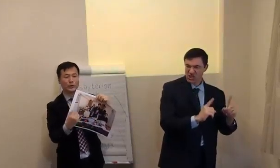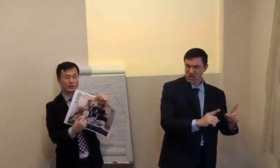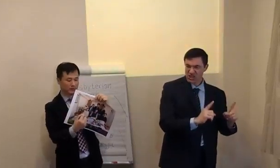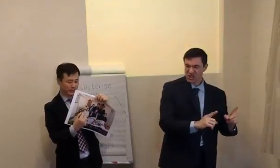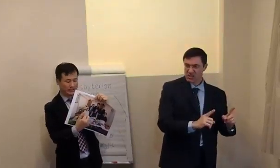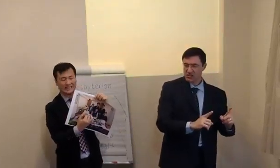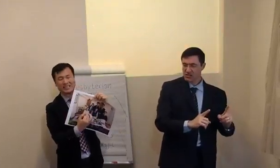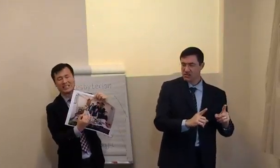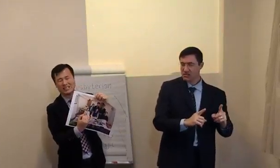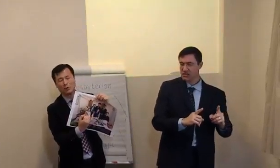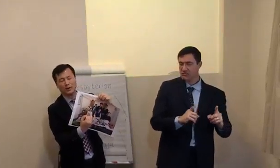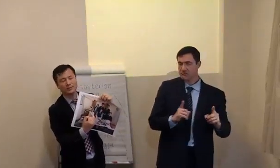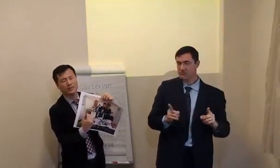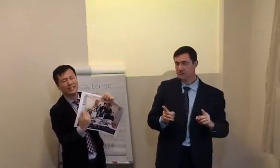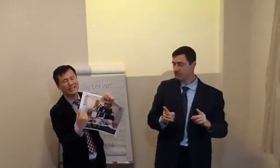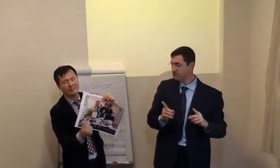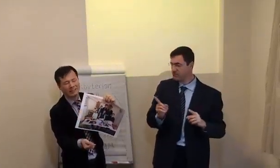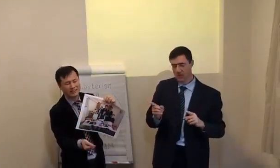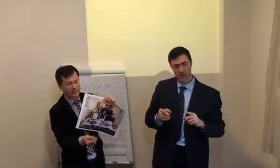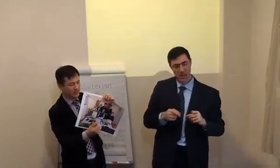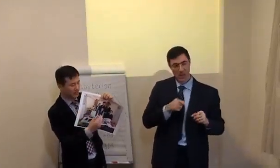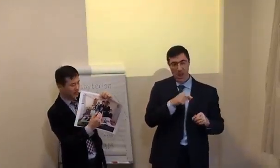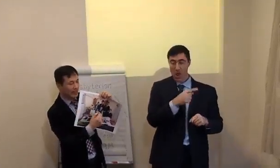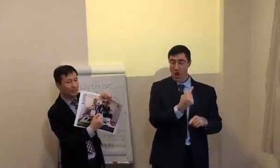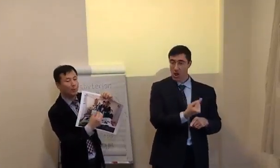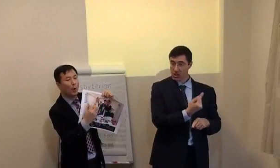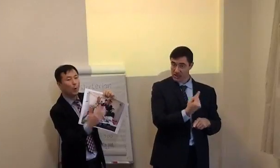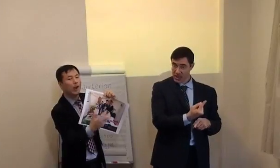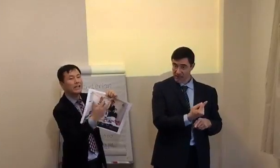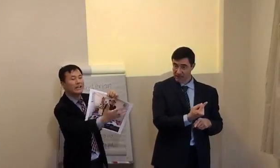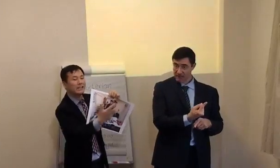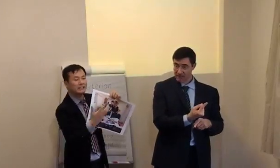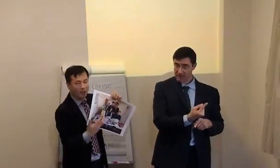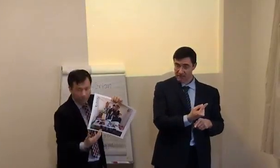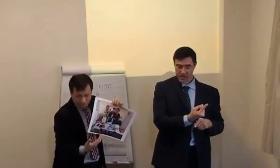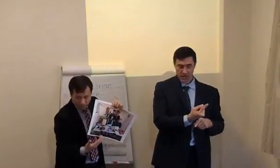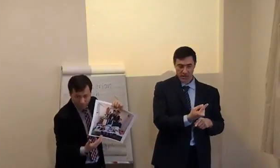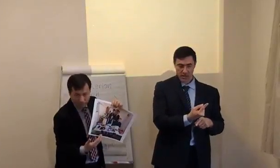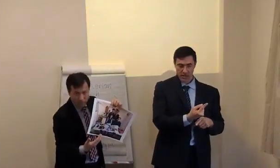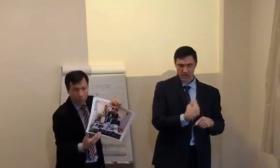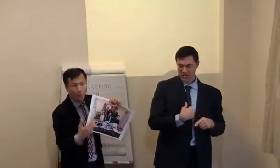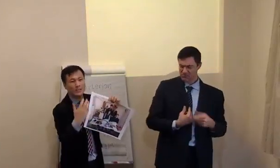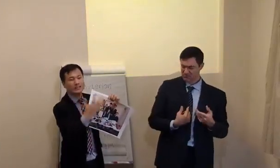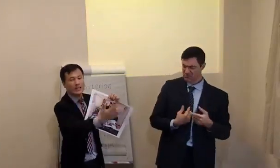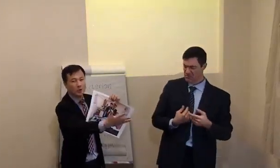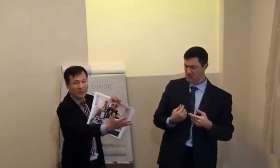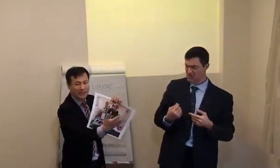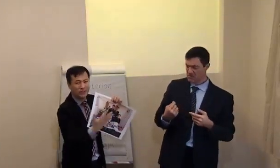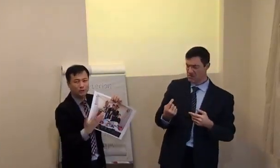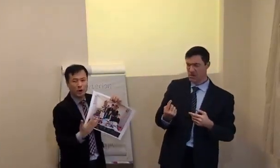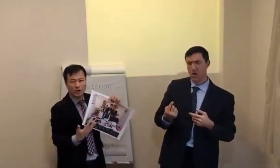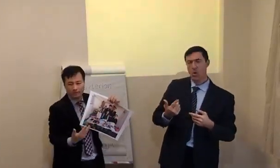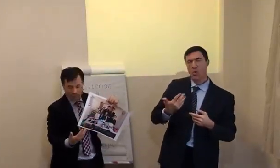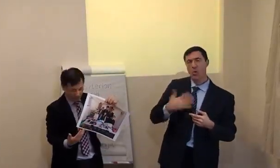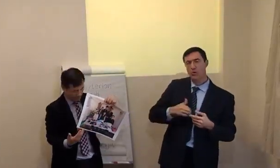was very interested in him, where he is coming from, which denomination will come from.